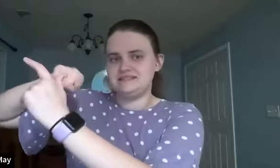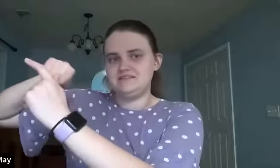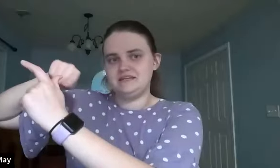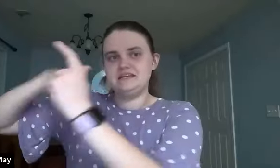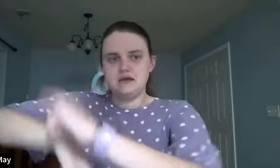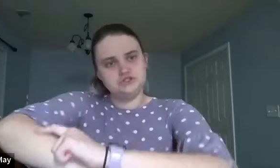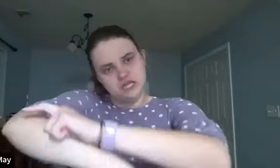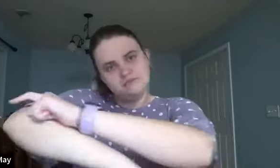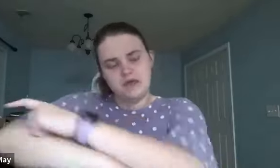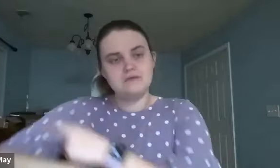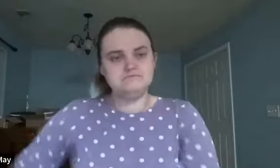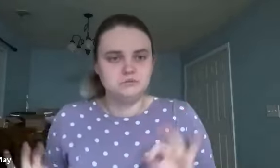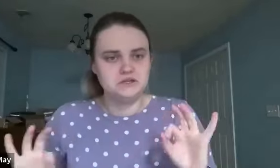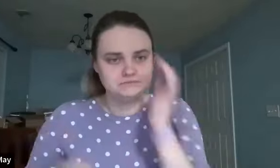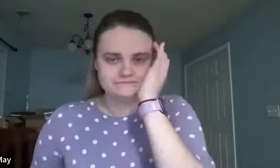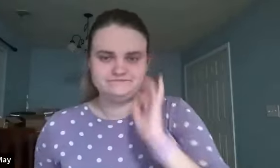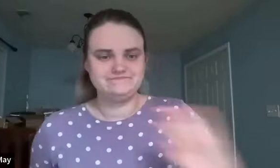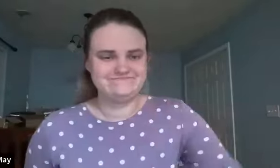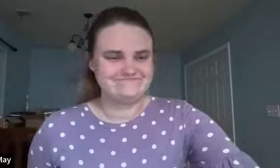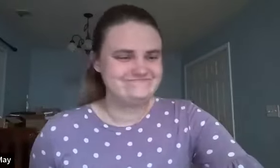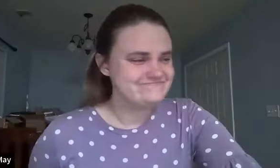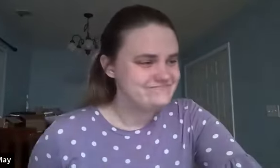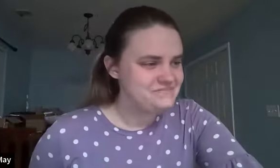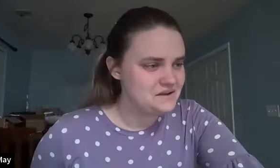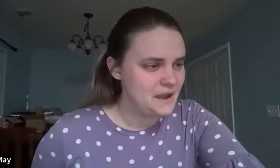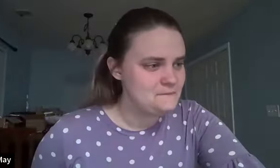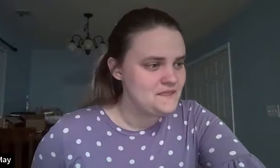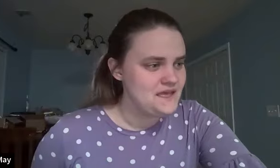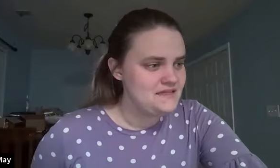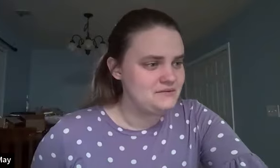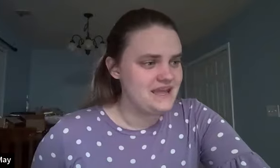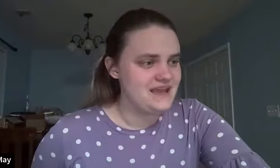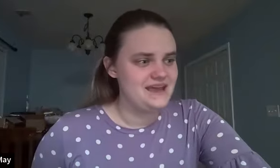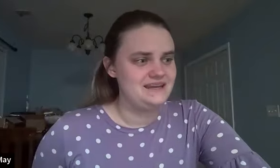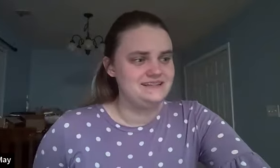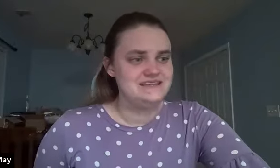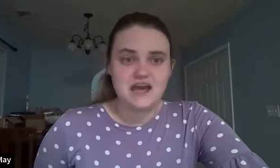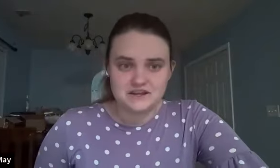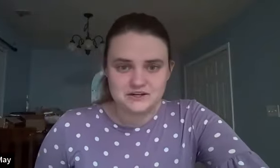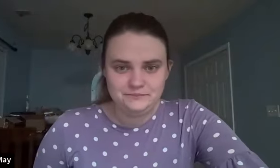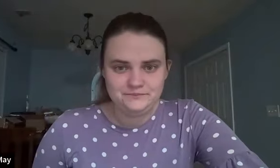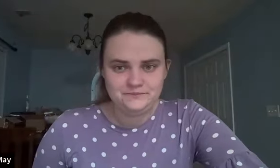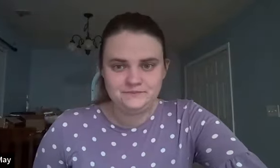see that it's an L shape, that you'll be good. Okay. Then we had tiger.